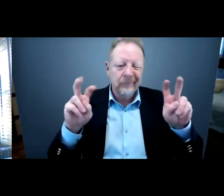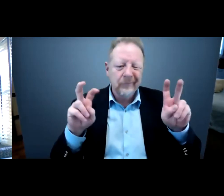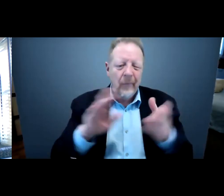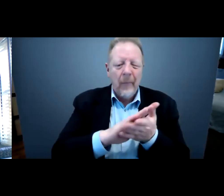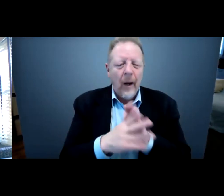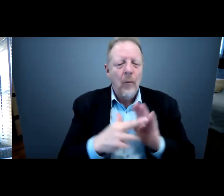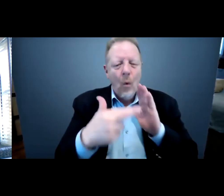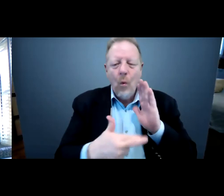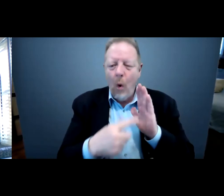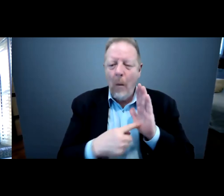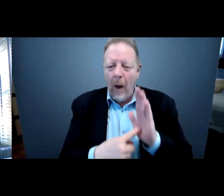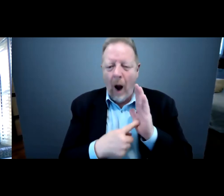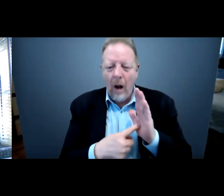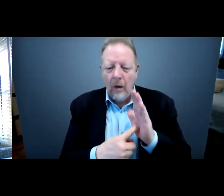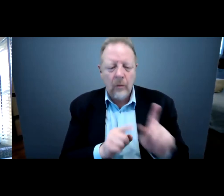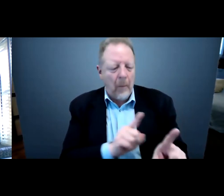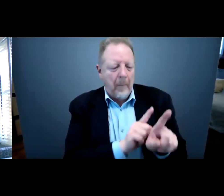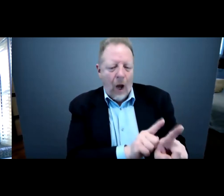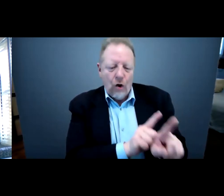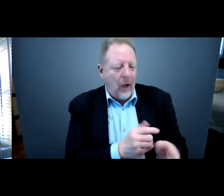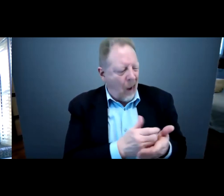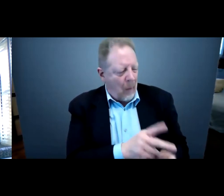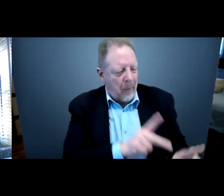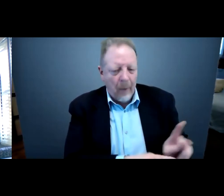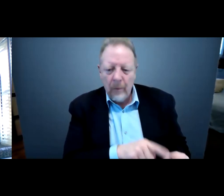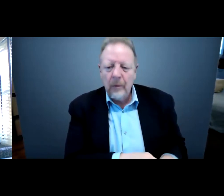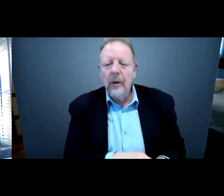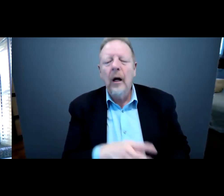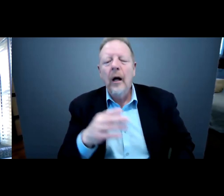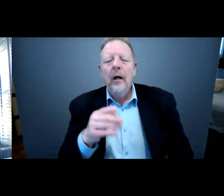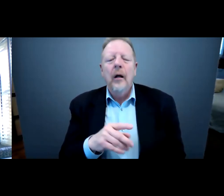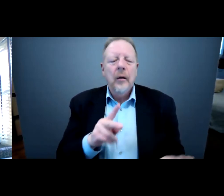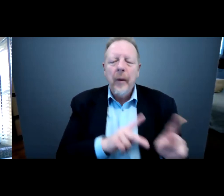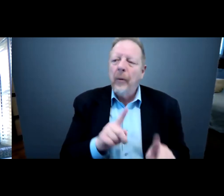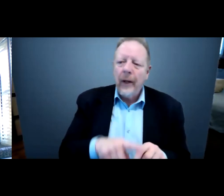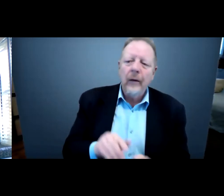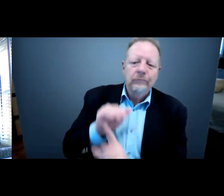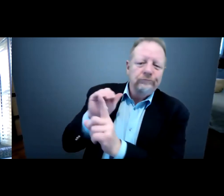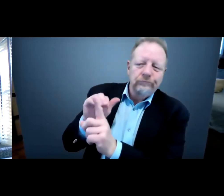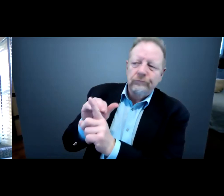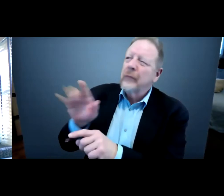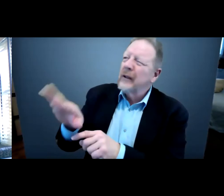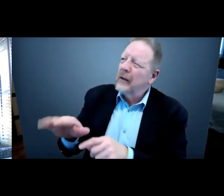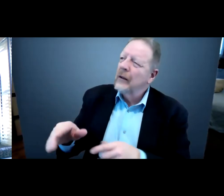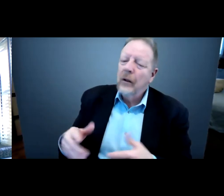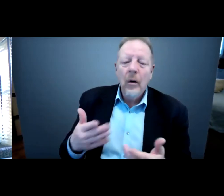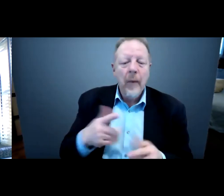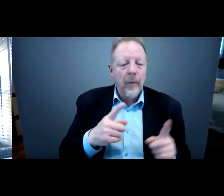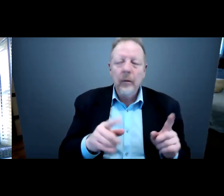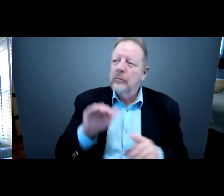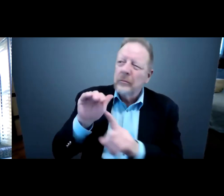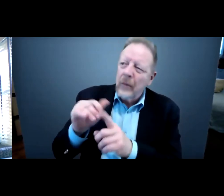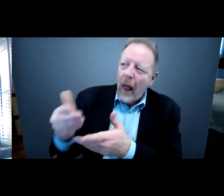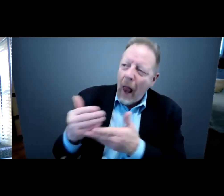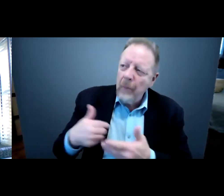could actually, after the fact, that if people, another sounding board to go after, like if you had a question and you heard a role